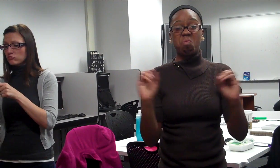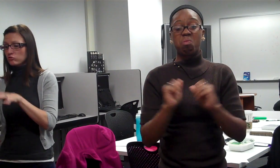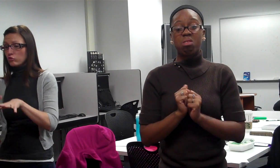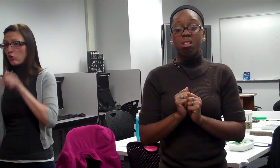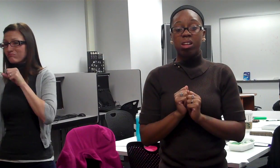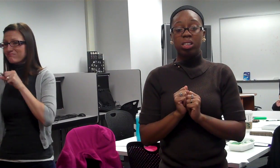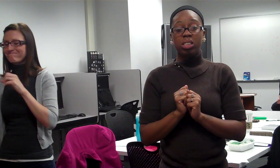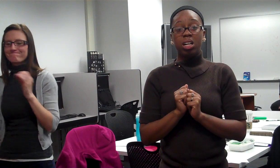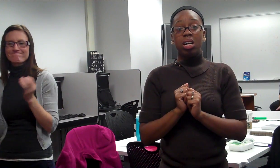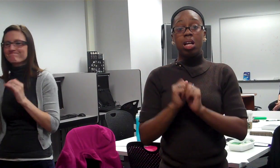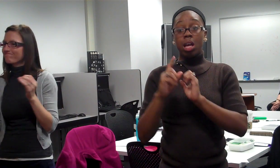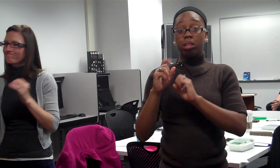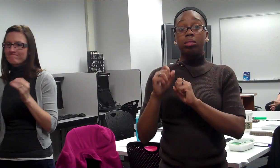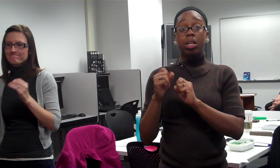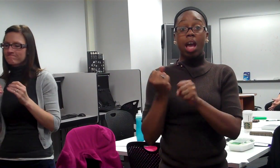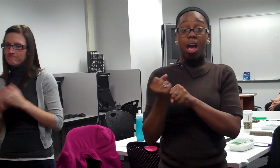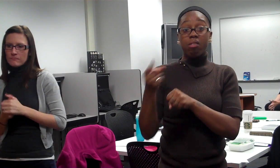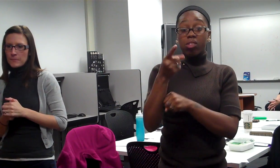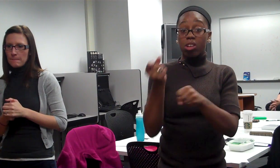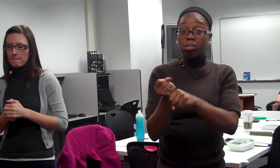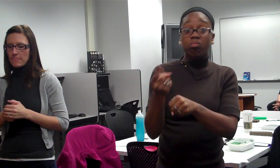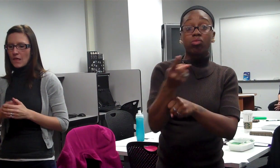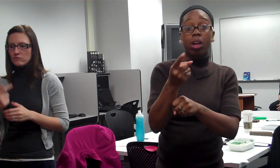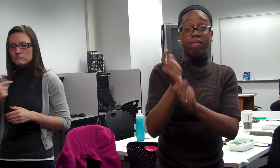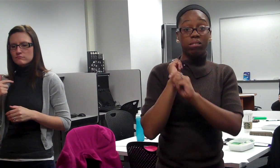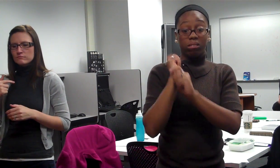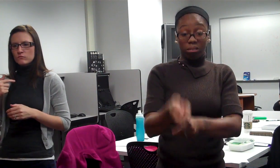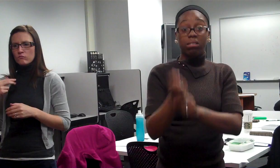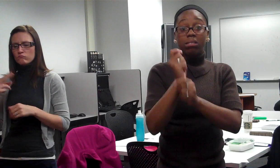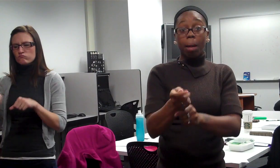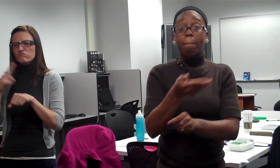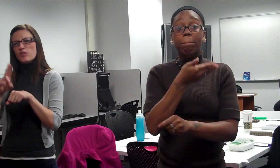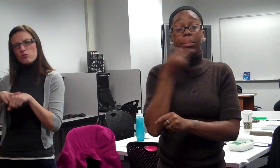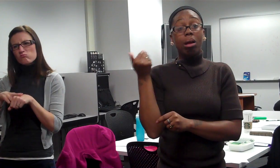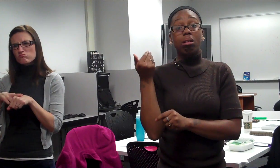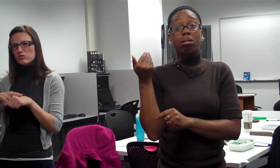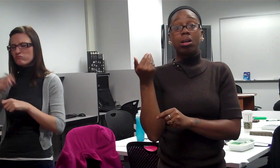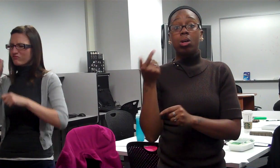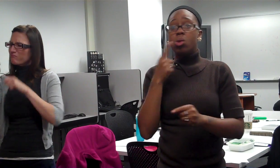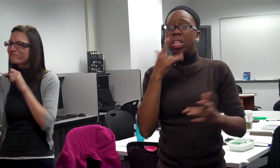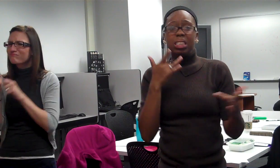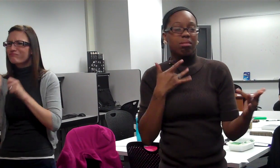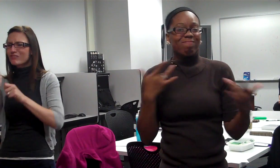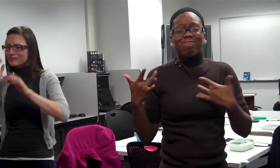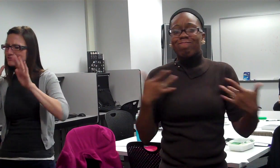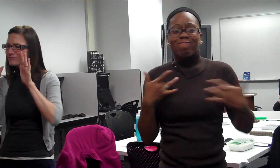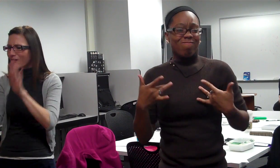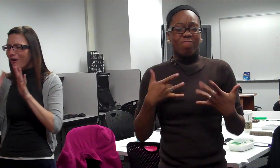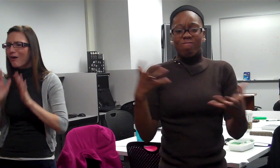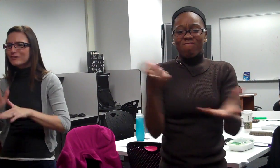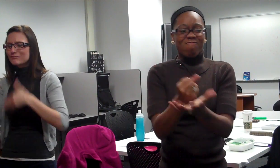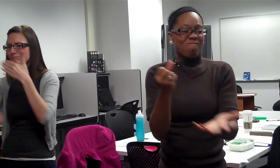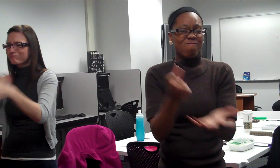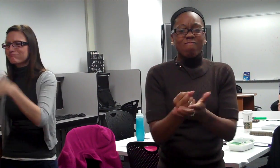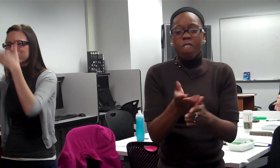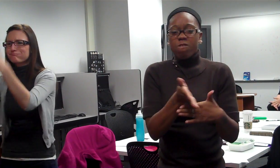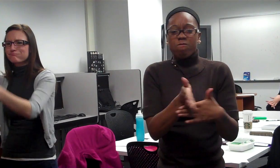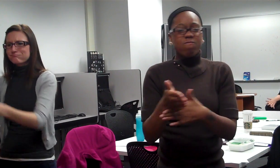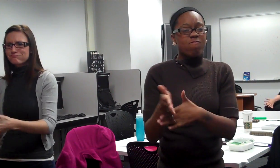gotten better and better. So we were excited. We were ready. We were going to catch all these fish. And we were so disappointed when no